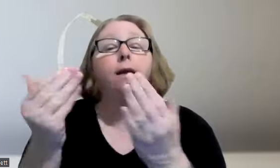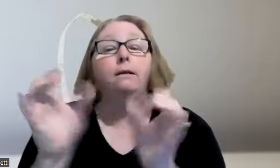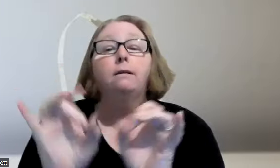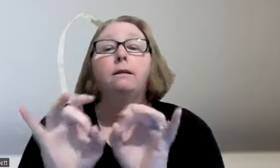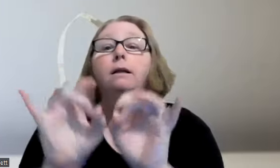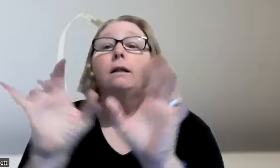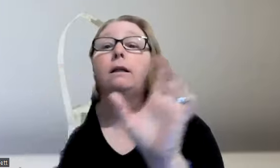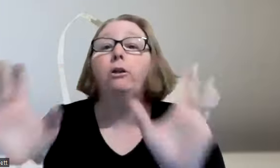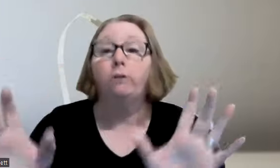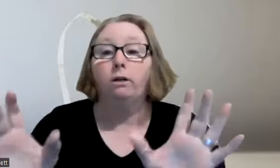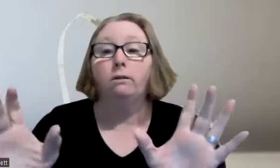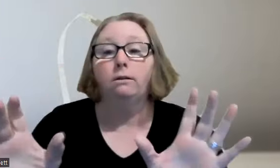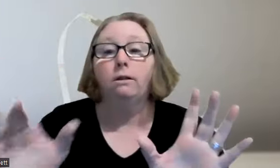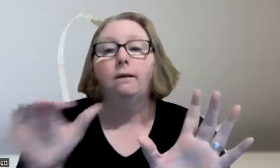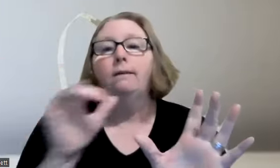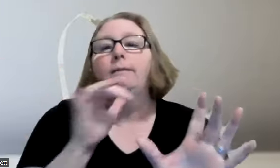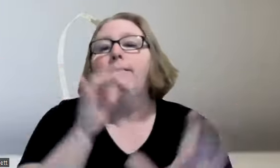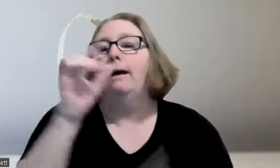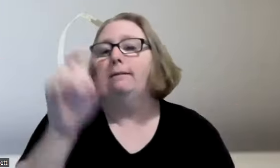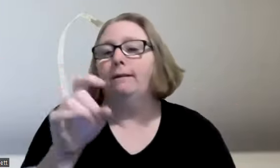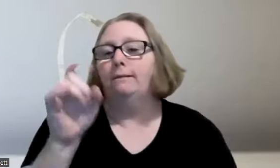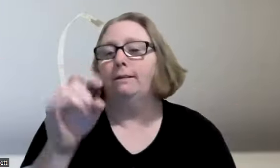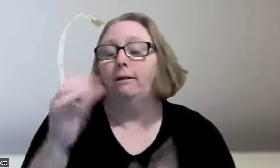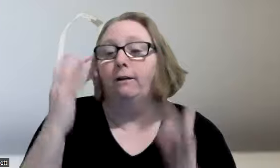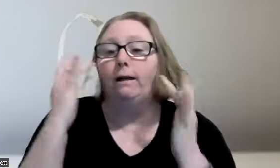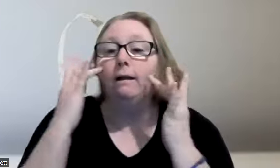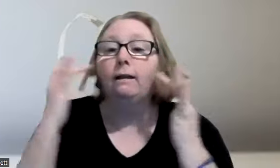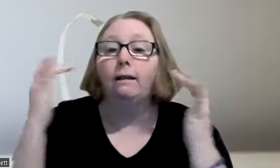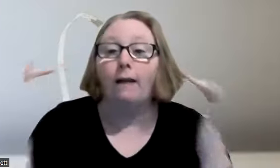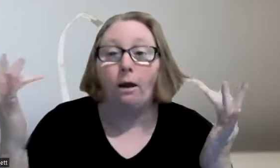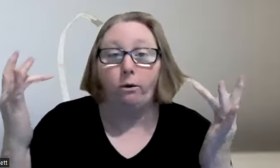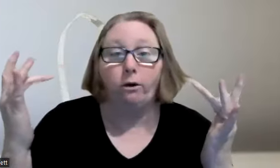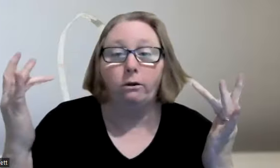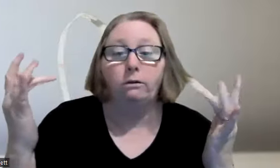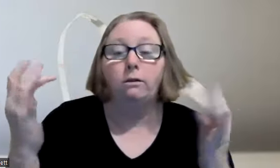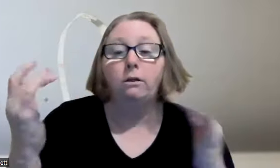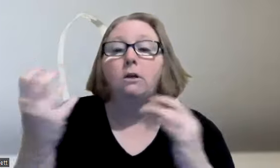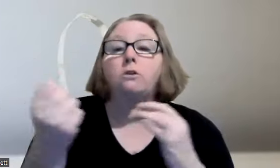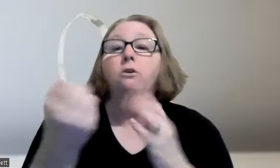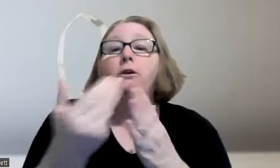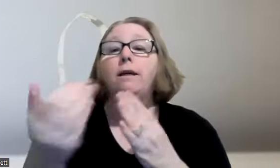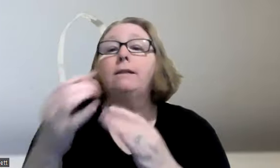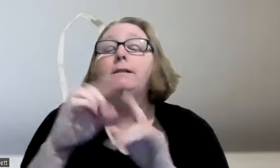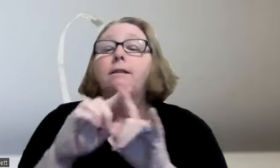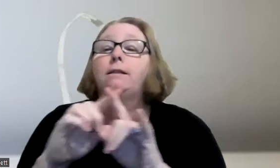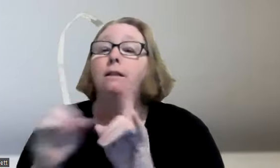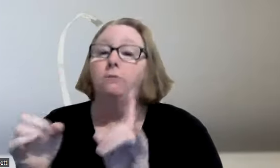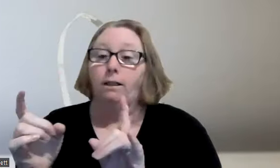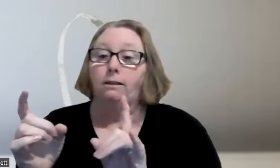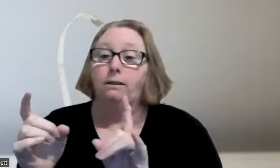things clearer, not necessarily louder. So there is a difference.